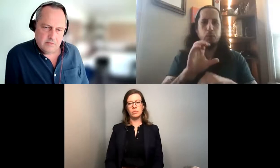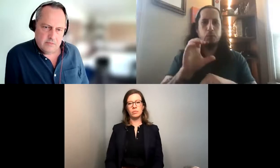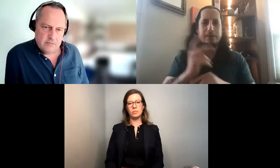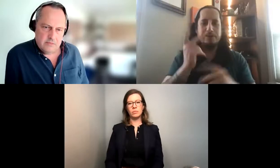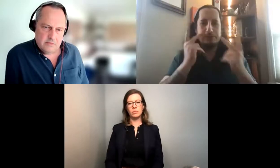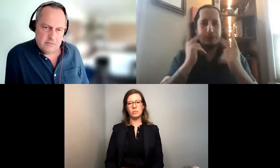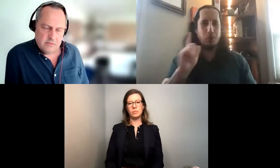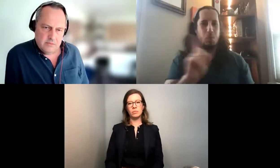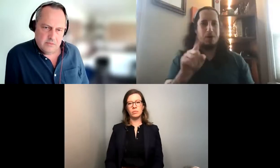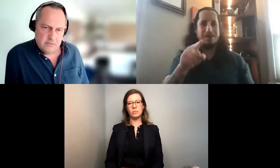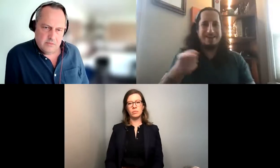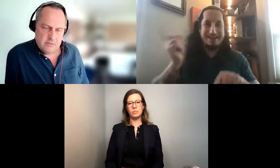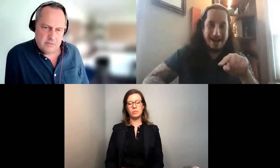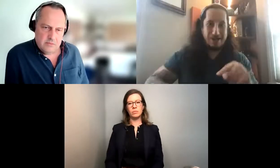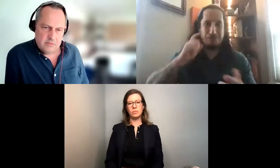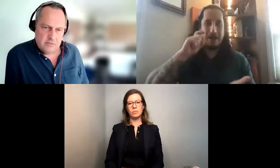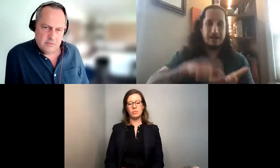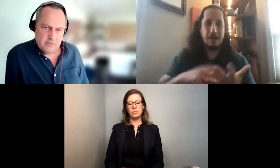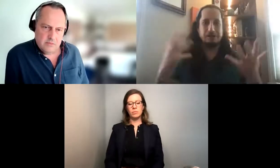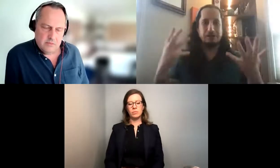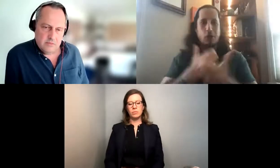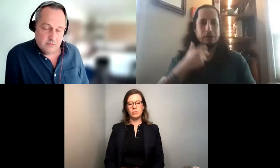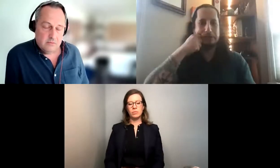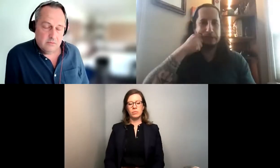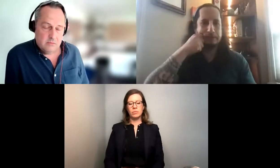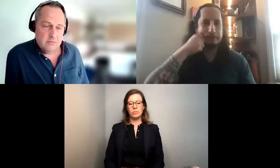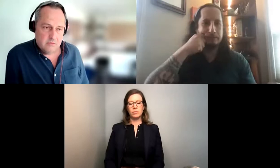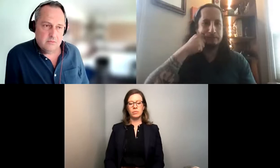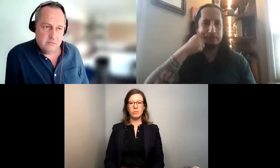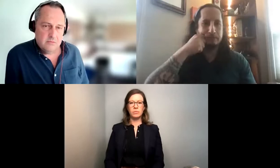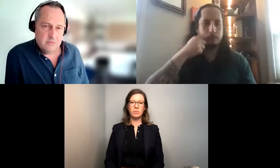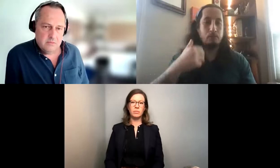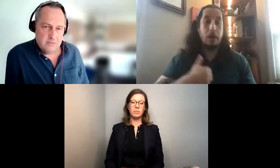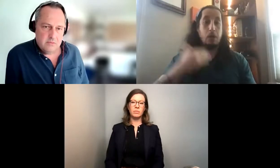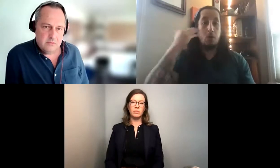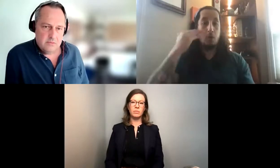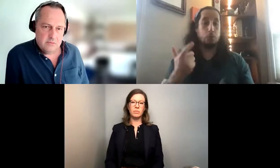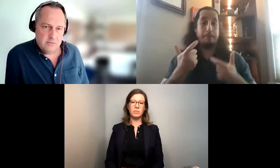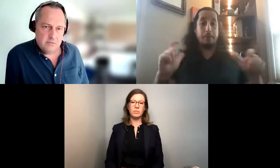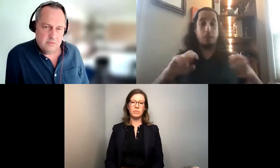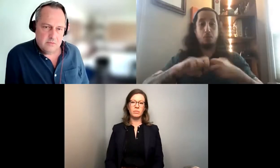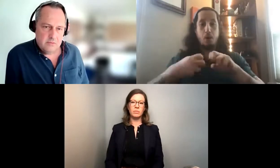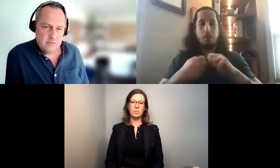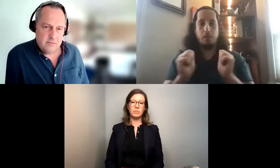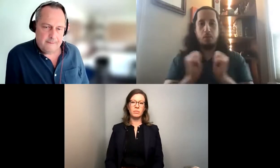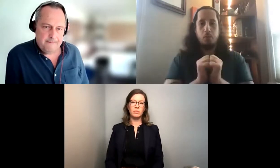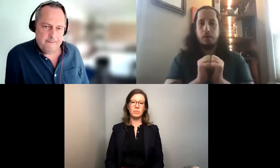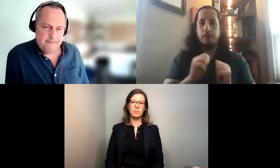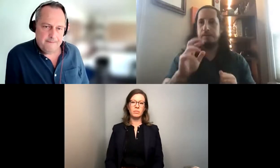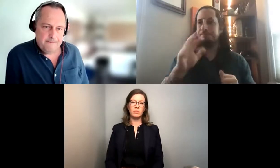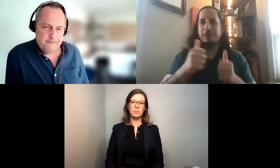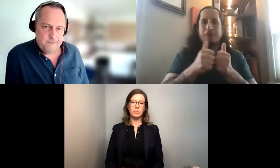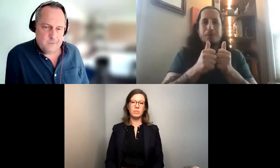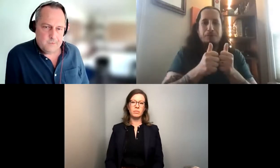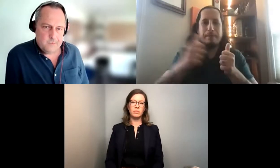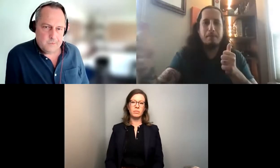some issues and biases in computer vision where darker skin cannot be recognized. And I know that